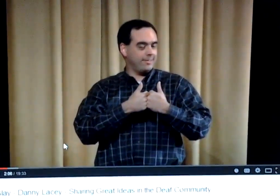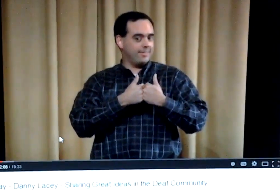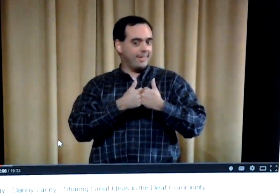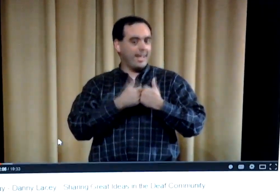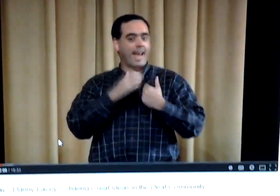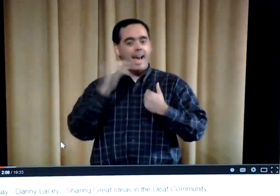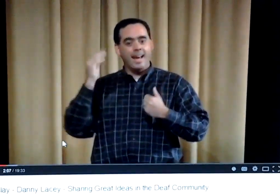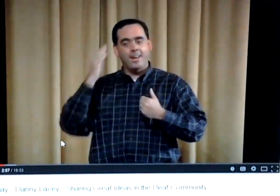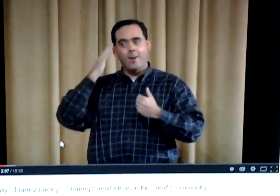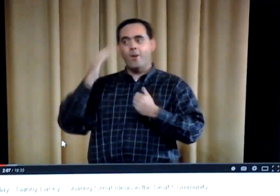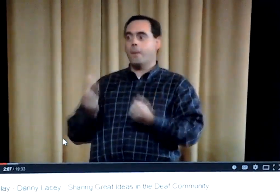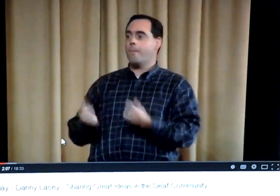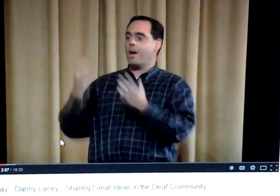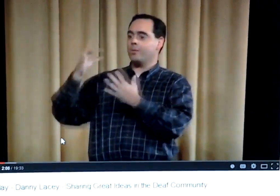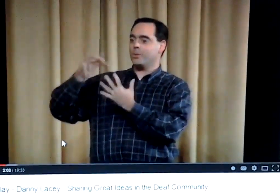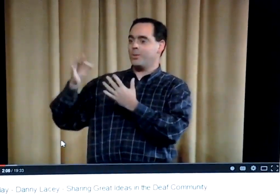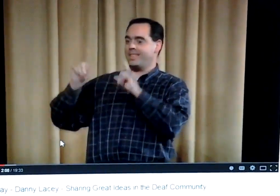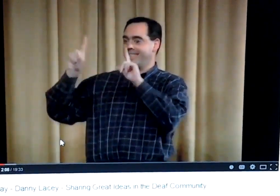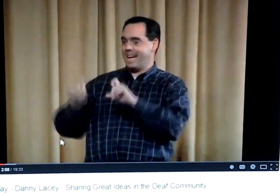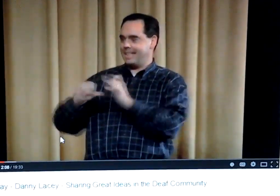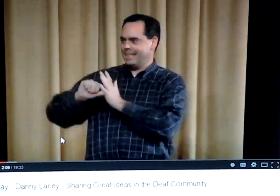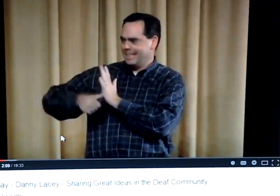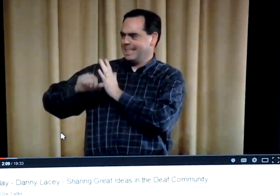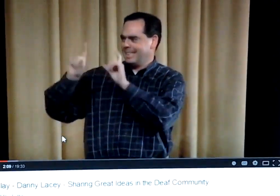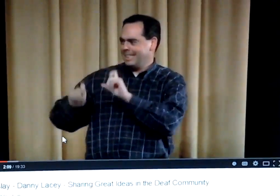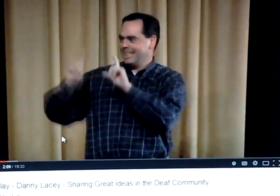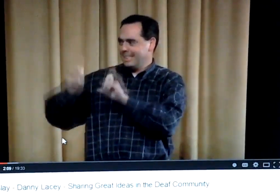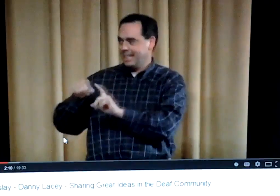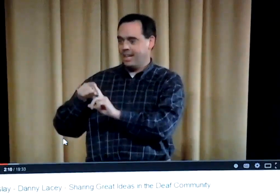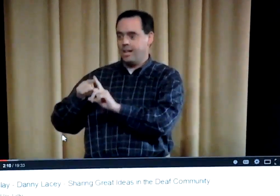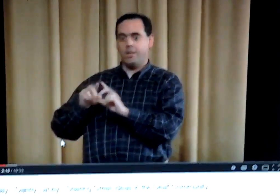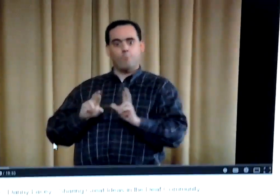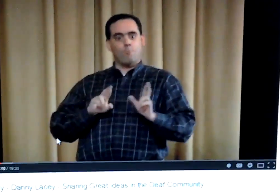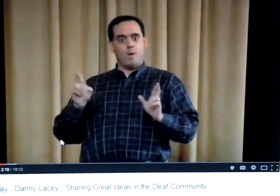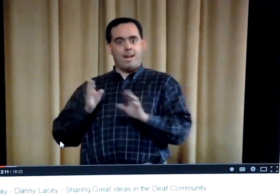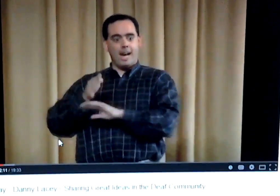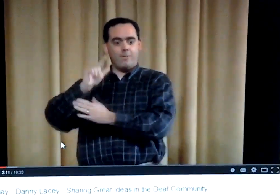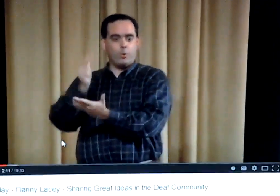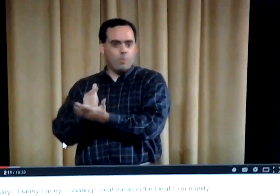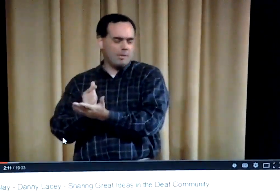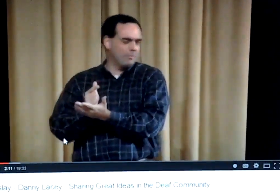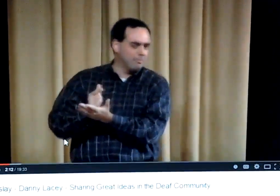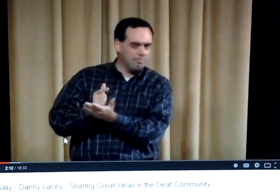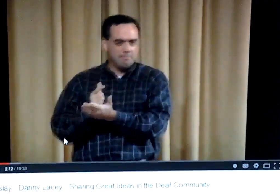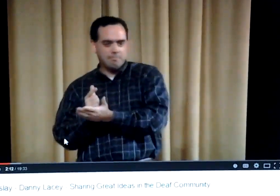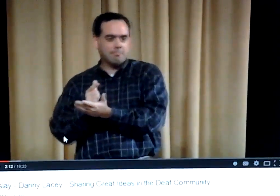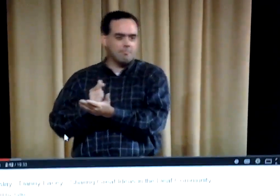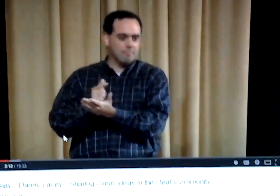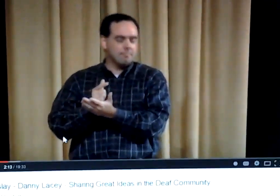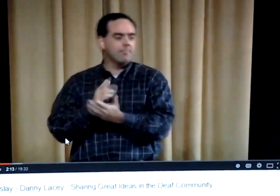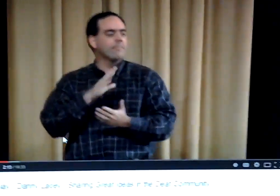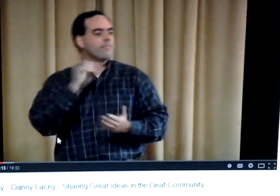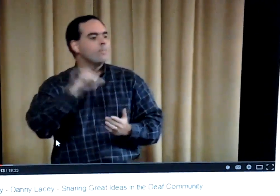And it was really meeting the world standards. And the emphasis was test,